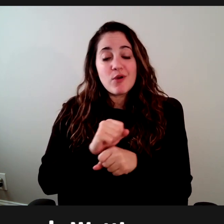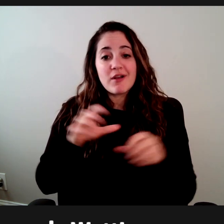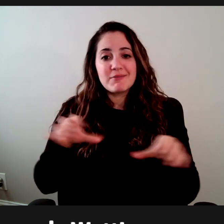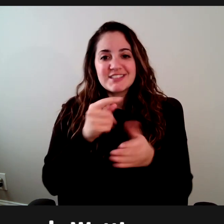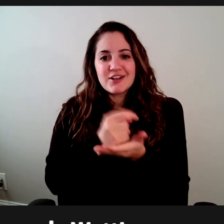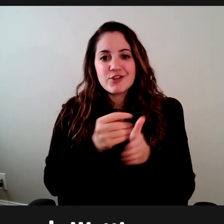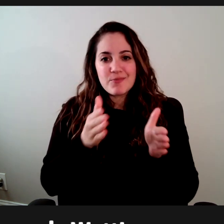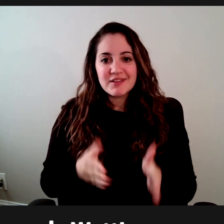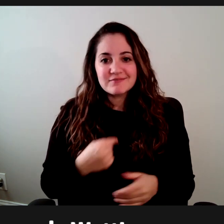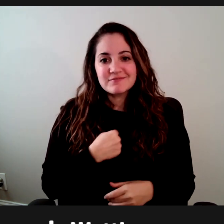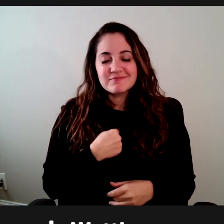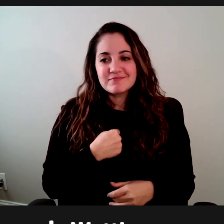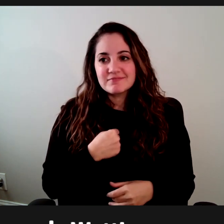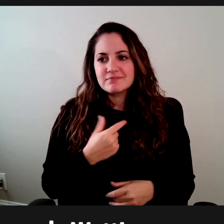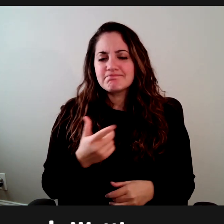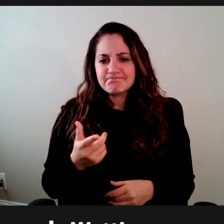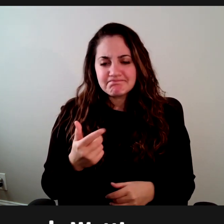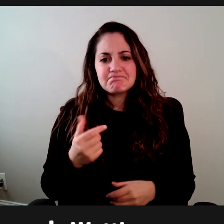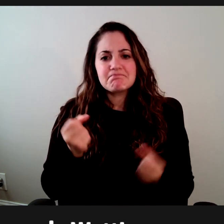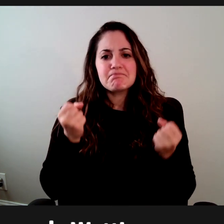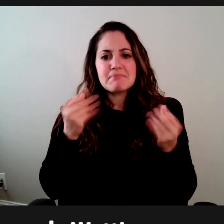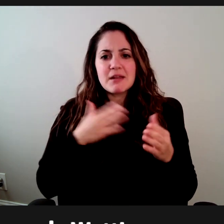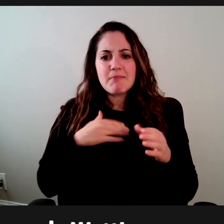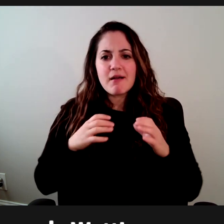as a massage therapist, and I had a lot of